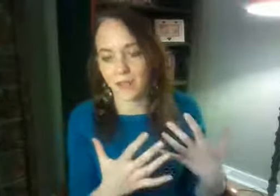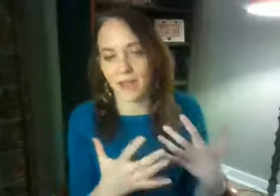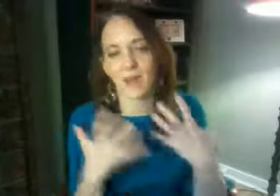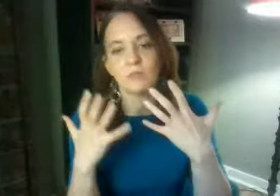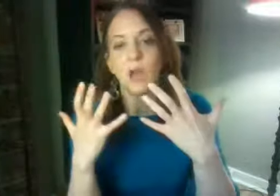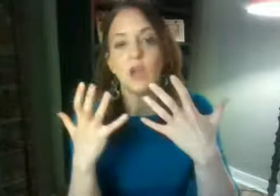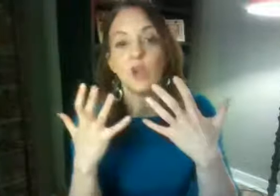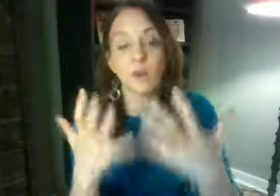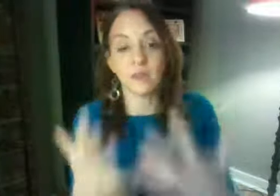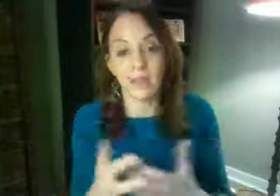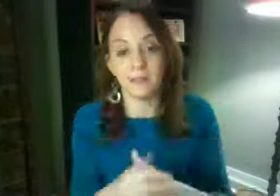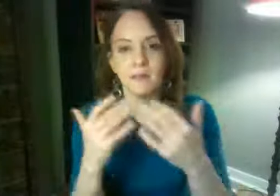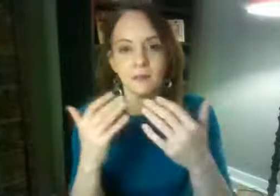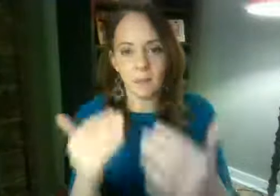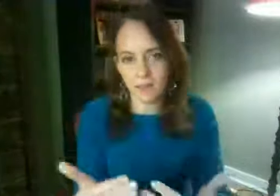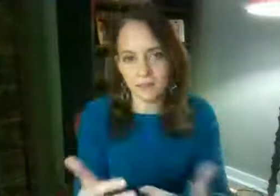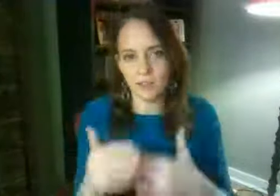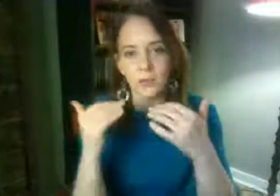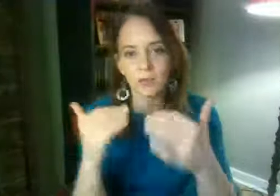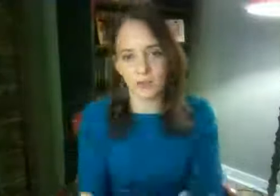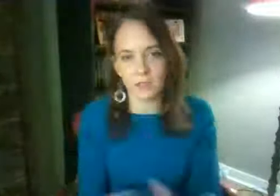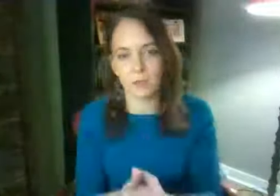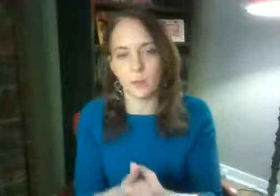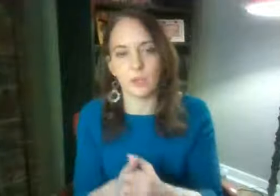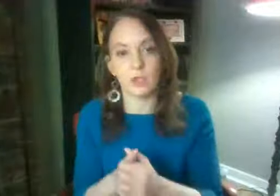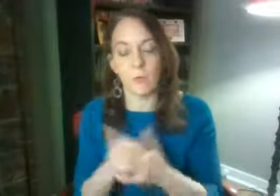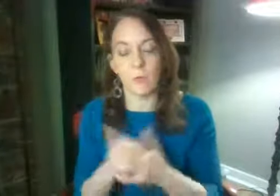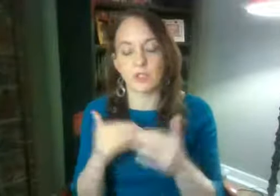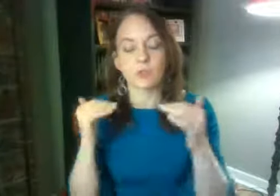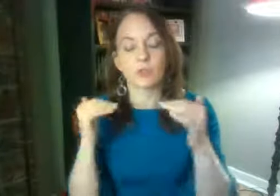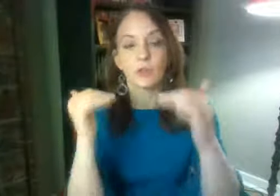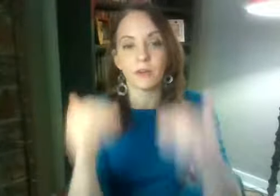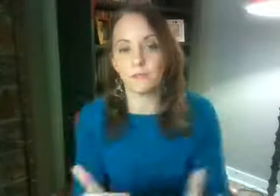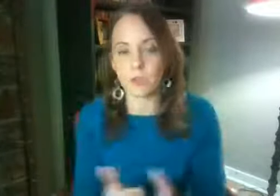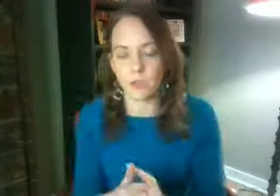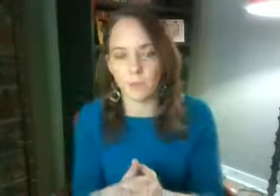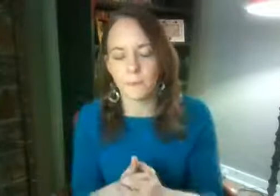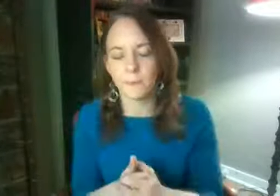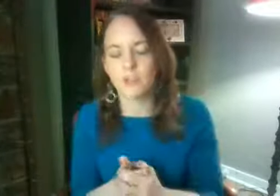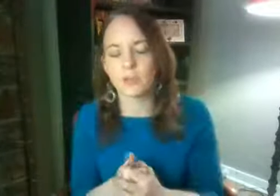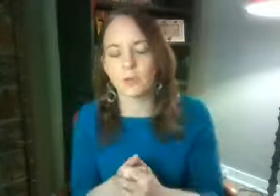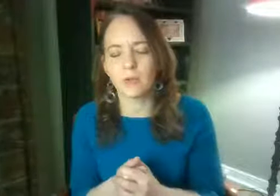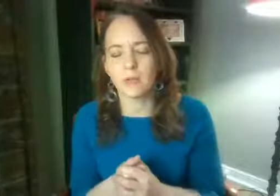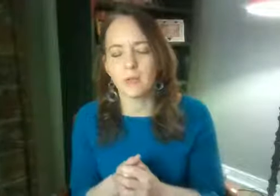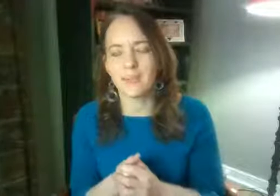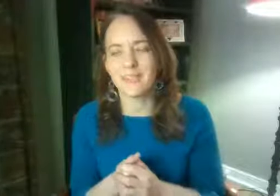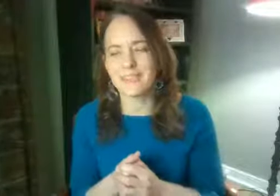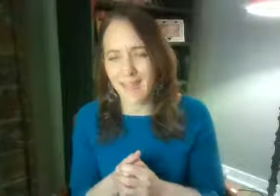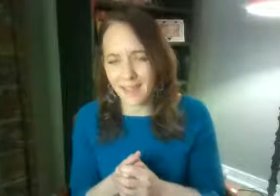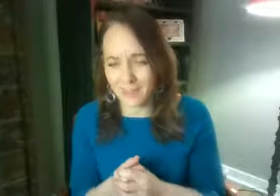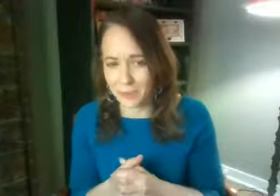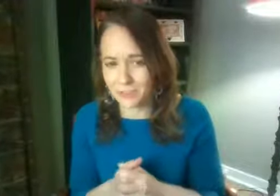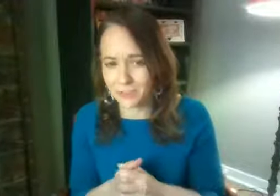happening now. Or to say tilmad, you will learn, so to learn in the future. So in sign